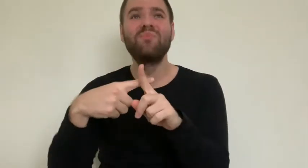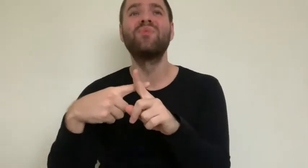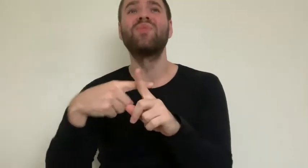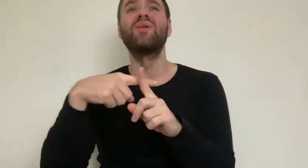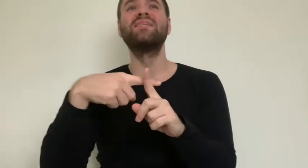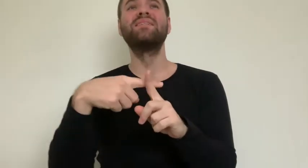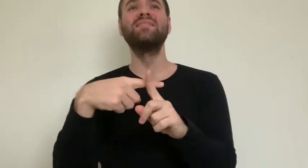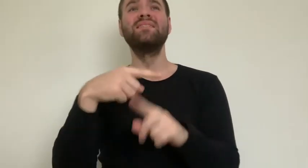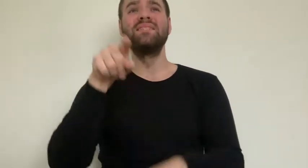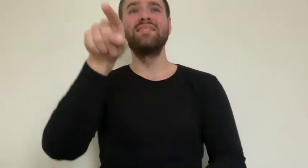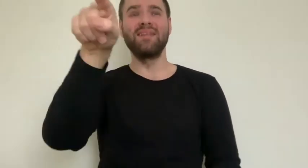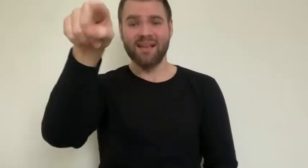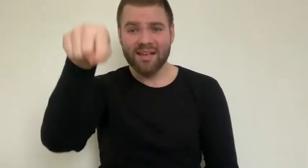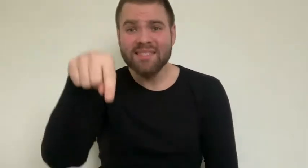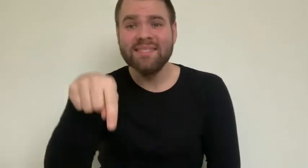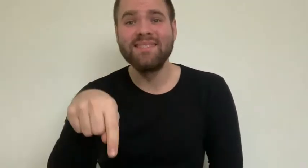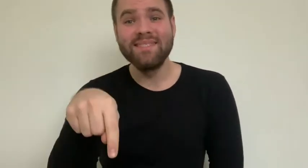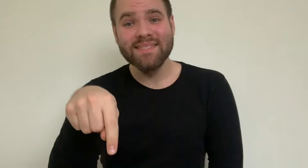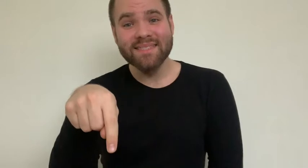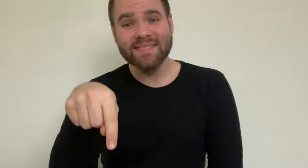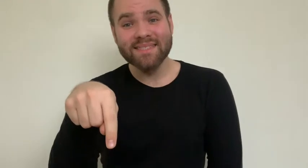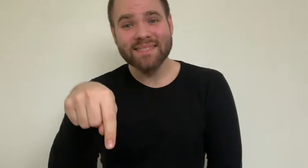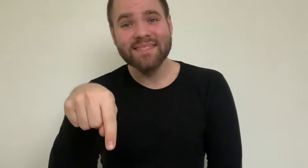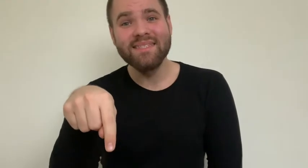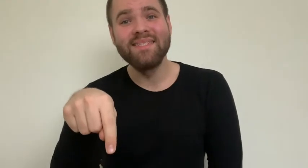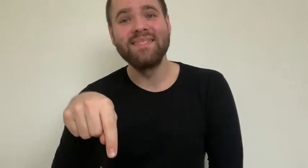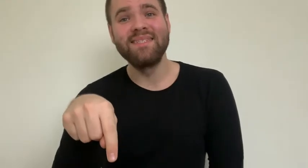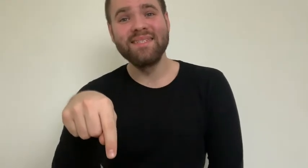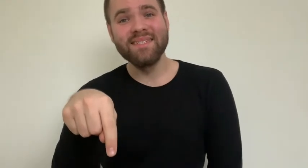world. And then there is you.